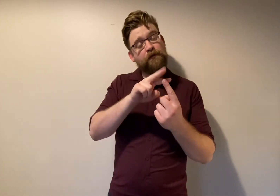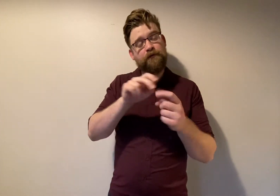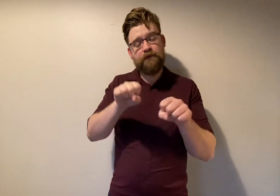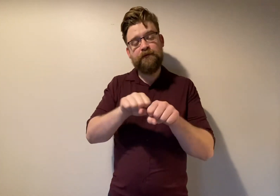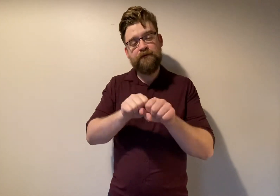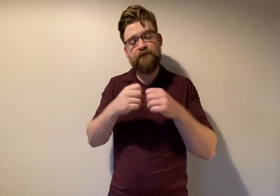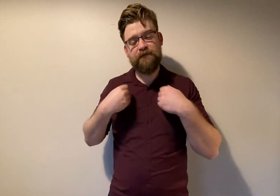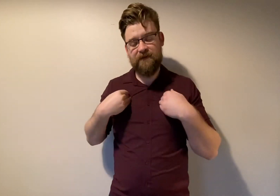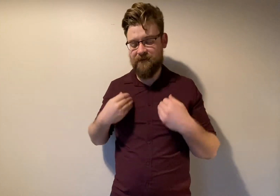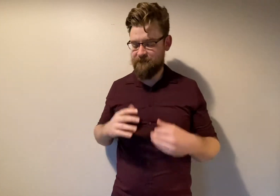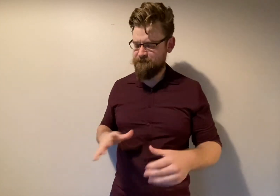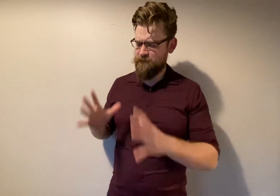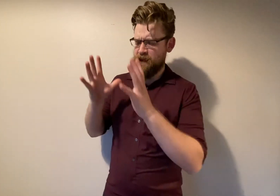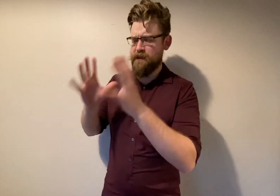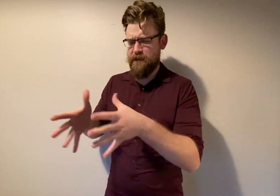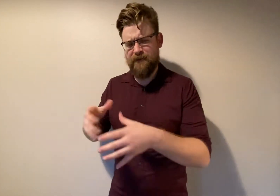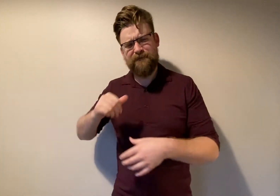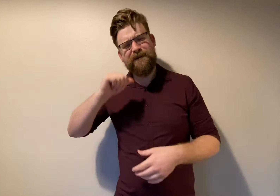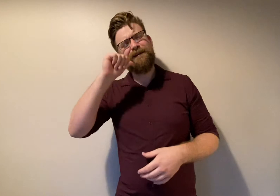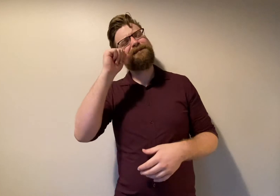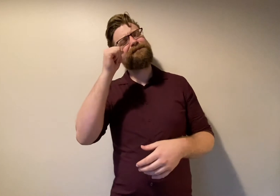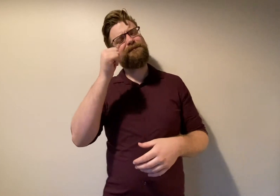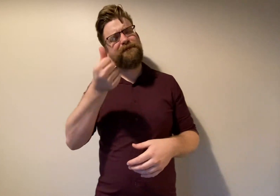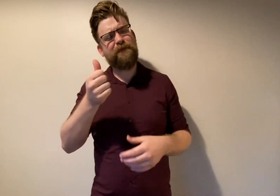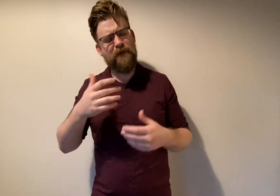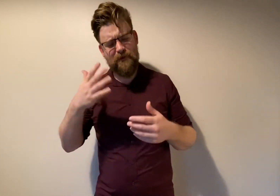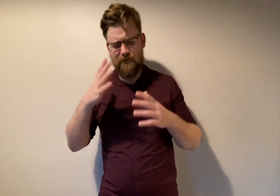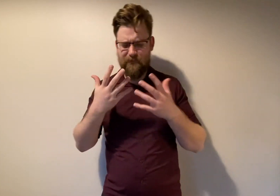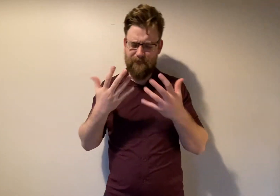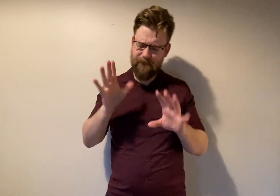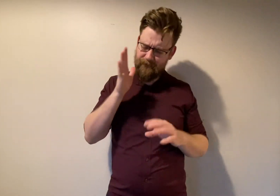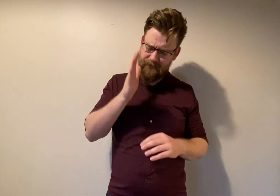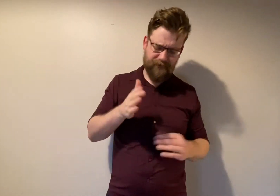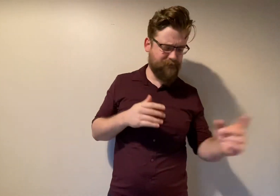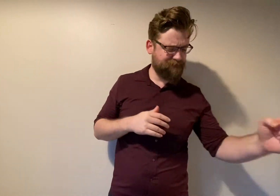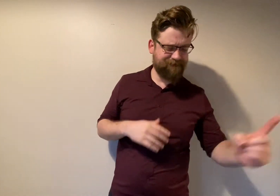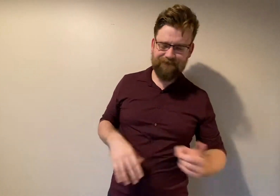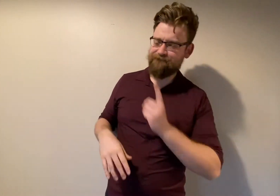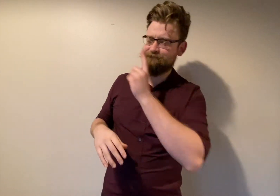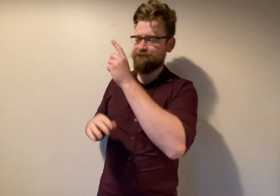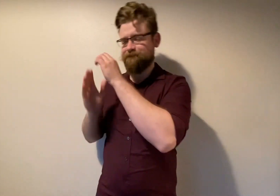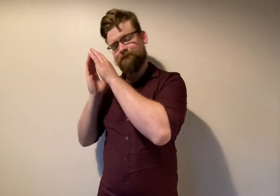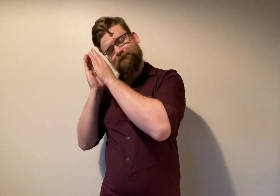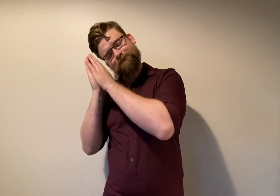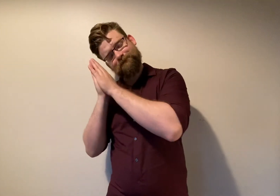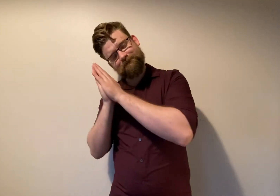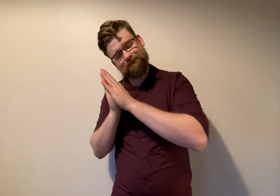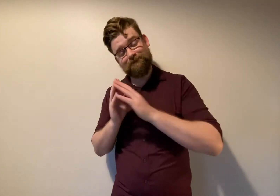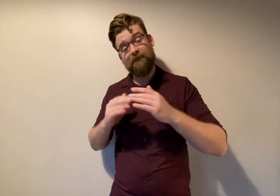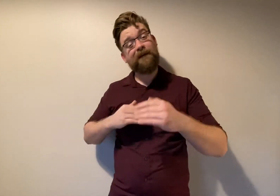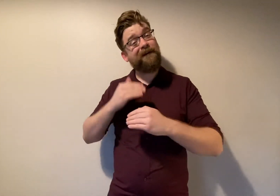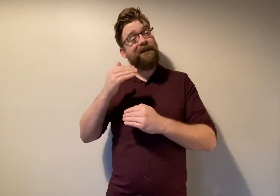buyers who paid him handsomely for his goods, so much so that he bought leather enough for 4 pair